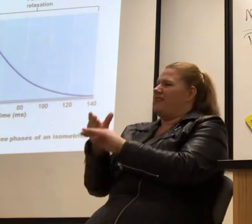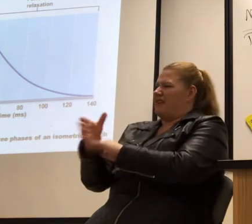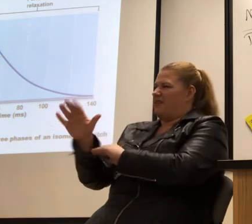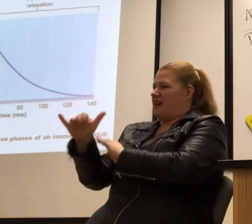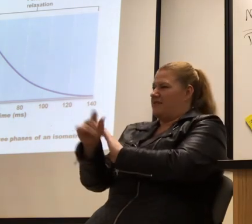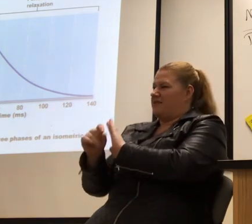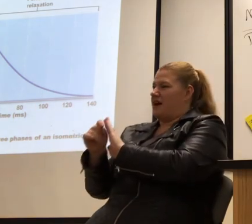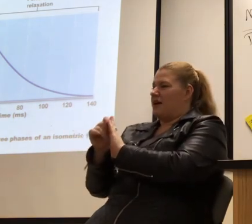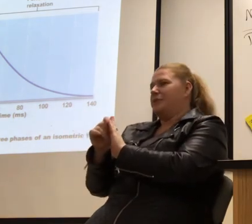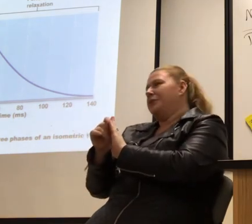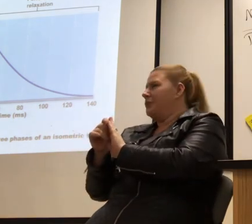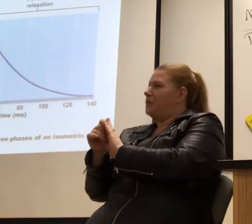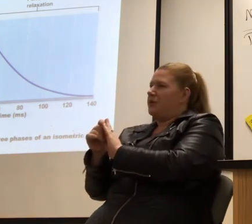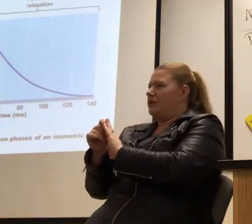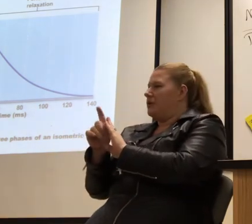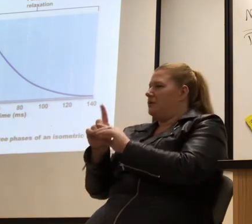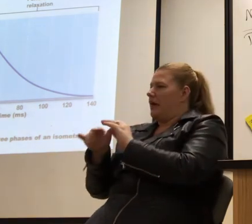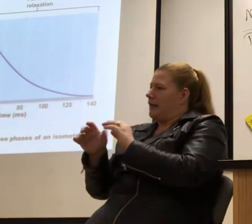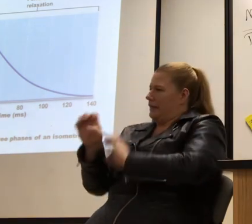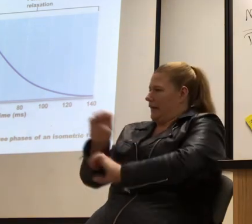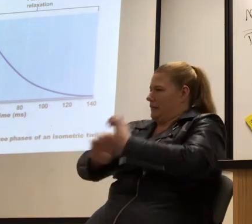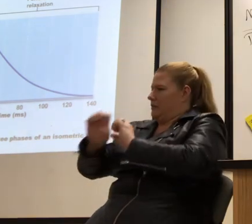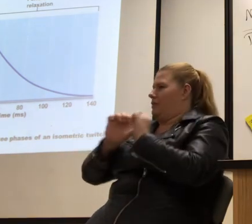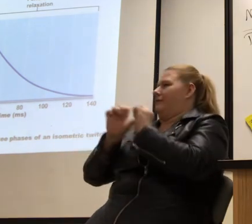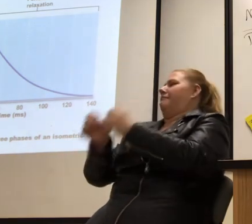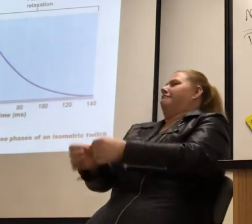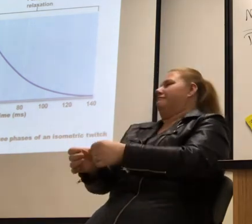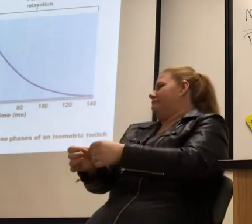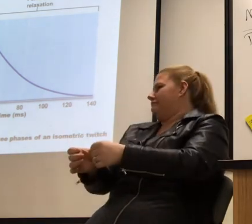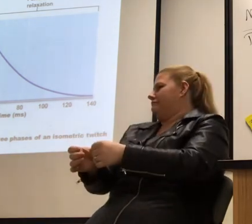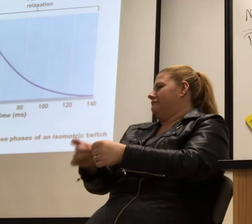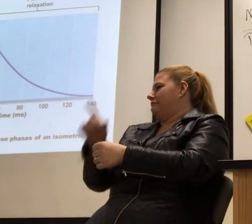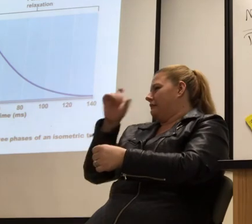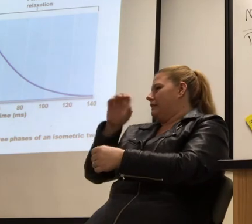time, you can't run any more experiments.